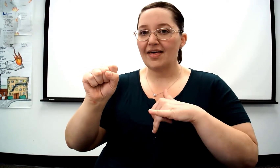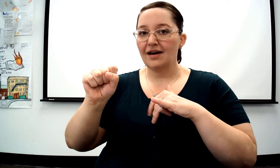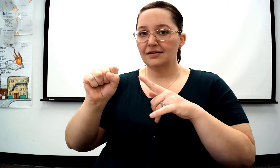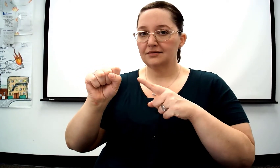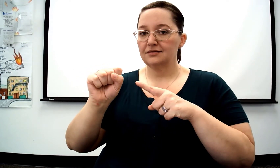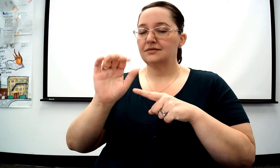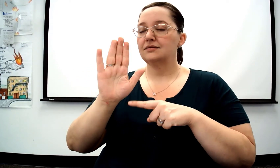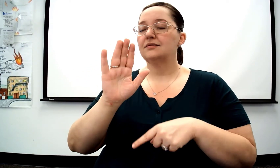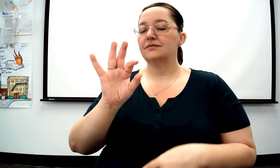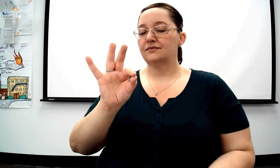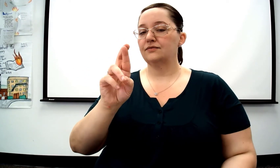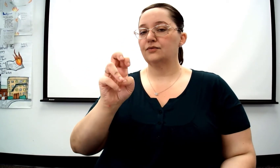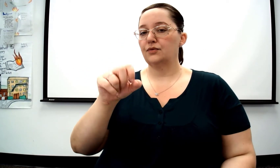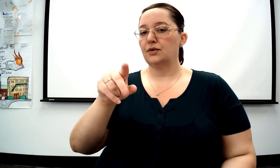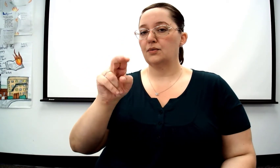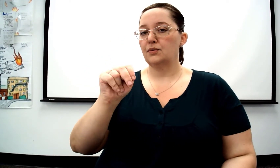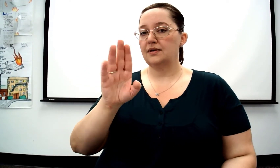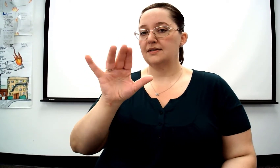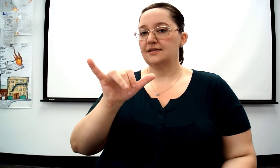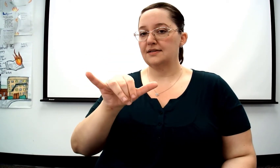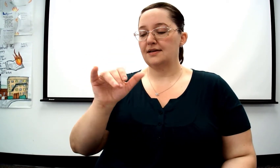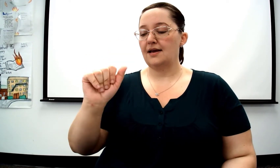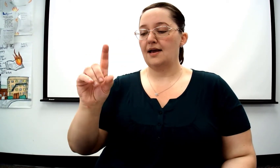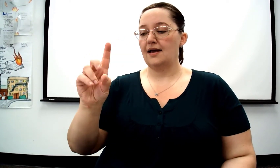Always, again, is the frequency adverb.